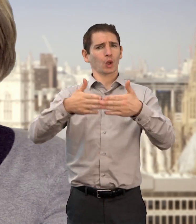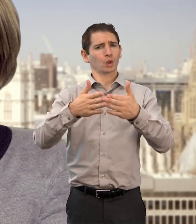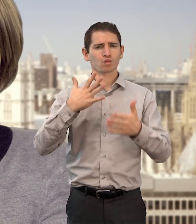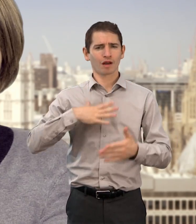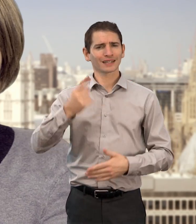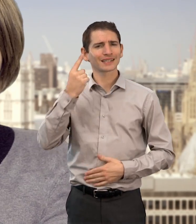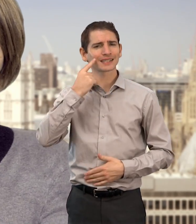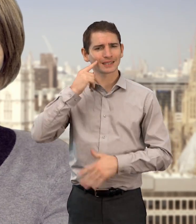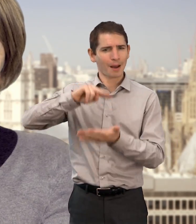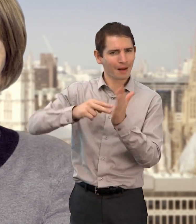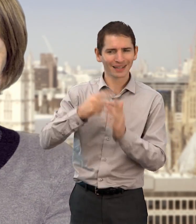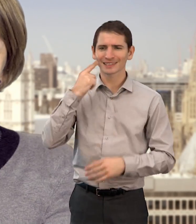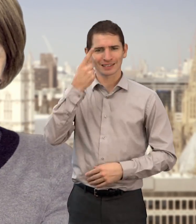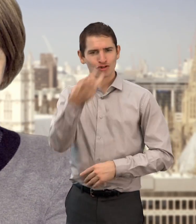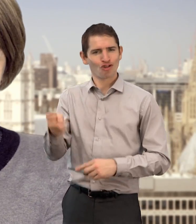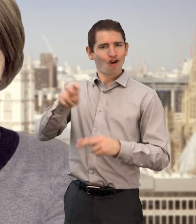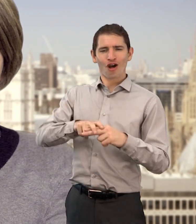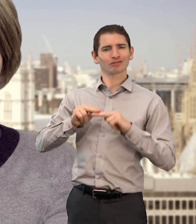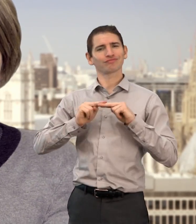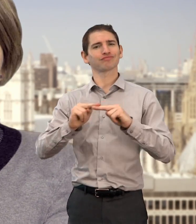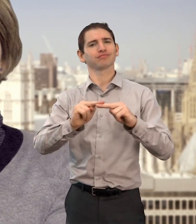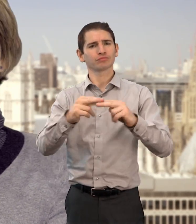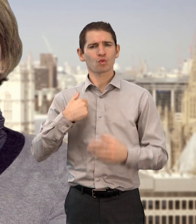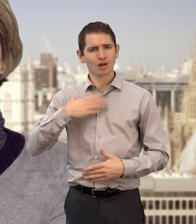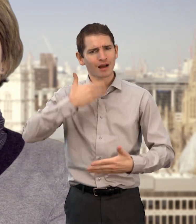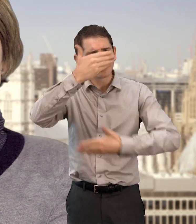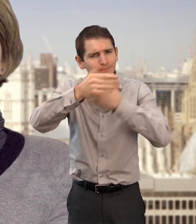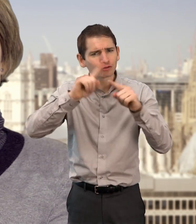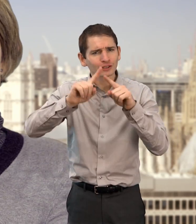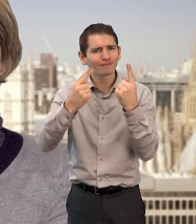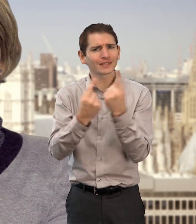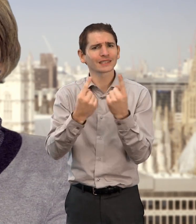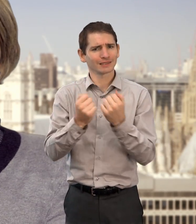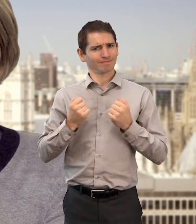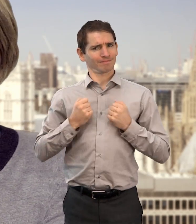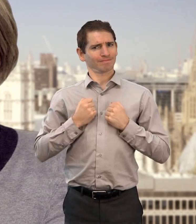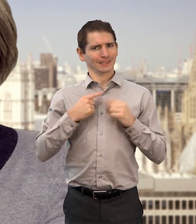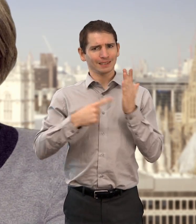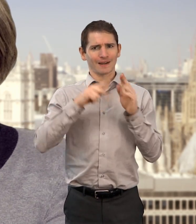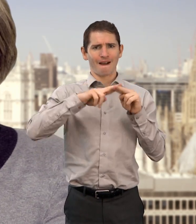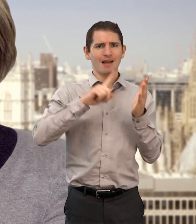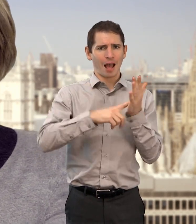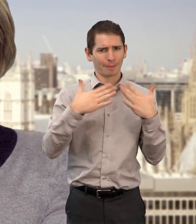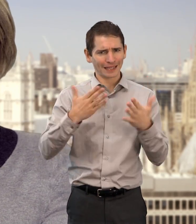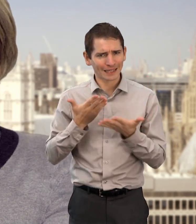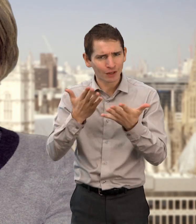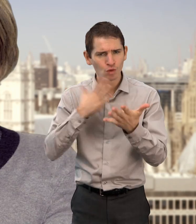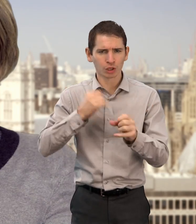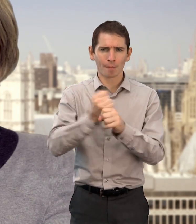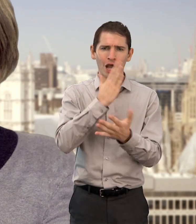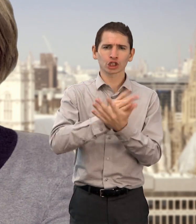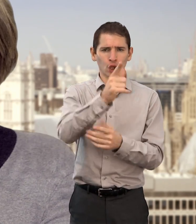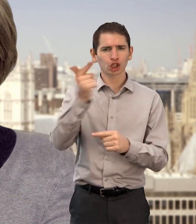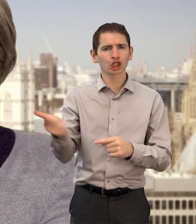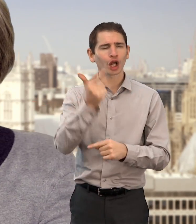are easier to plan and easier to undertake. I'd like to tell you about some facilities that TfL provide to make sure your journeys